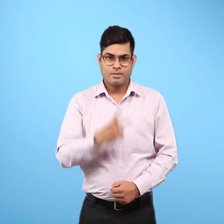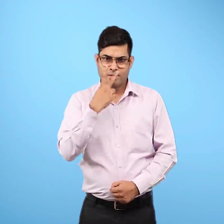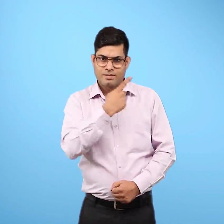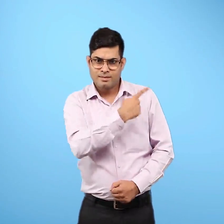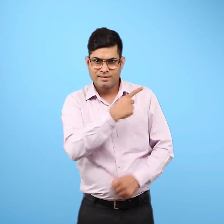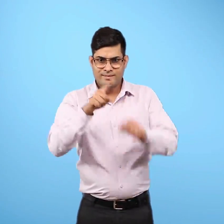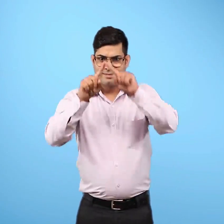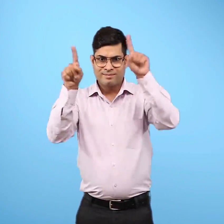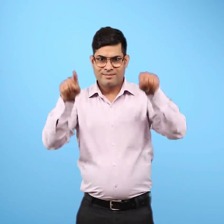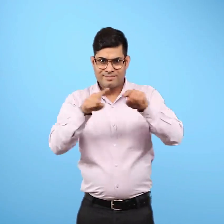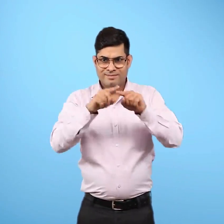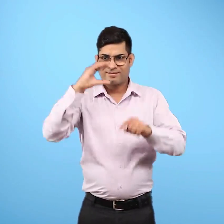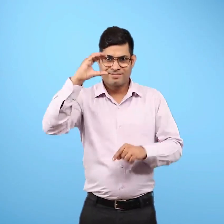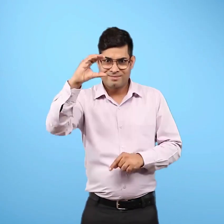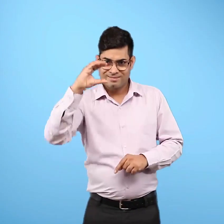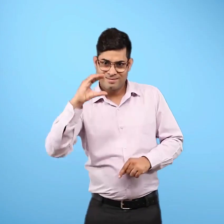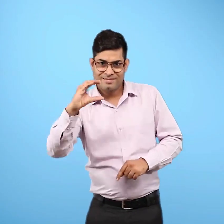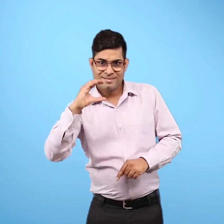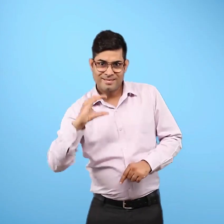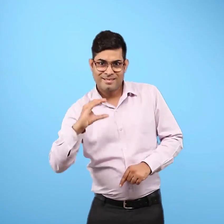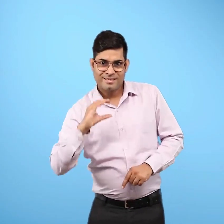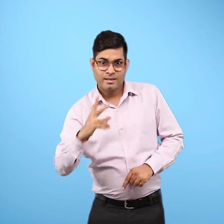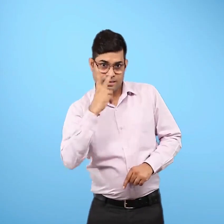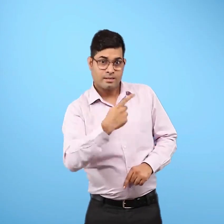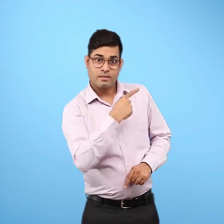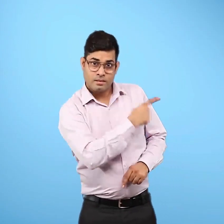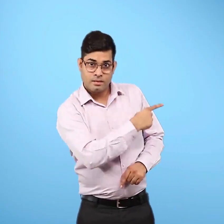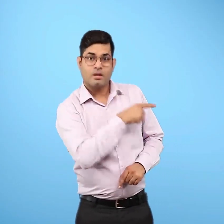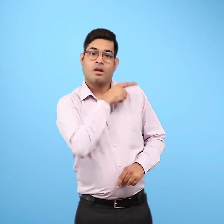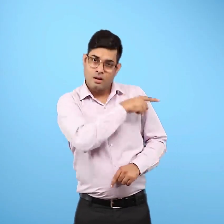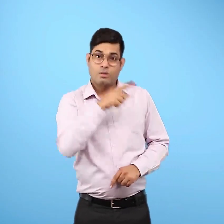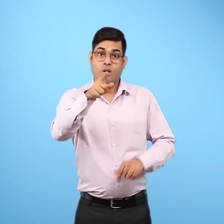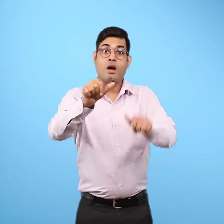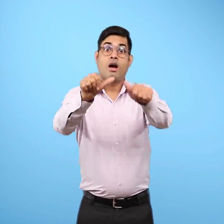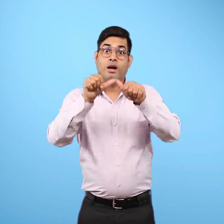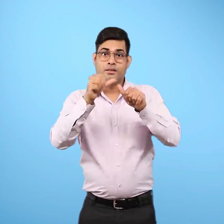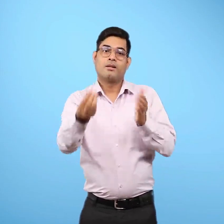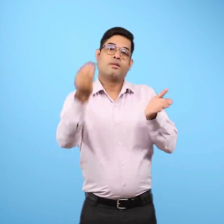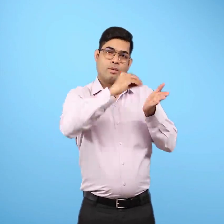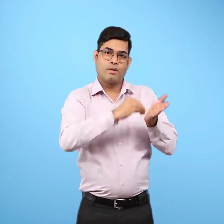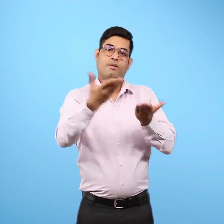Observe it carefully and also look at the breakup of numbers to make things easy.